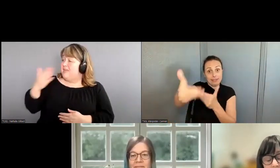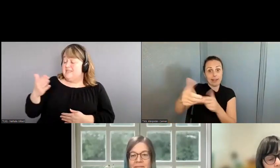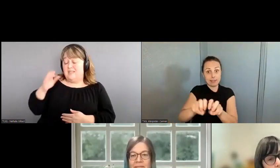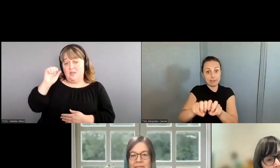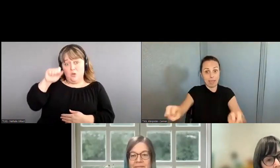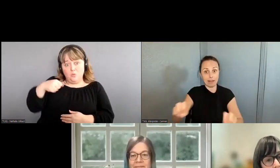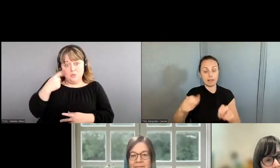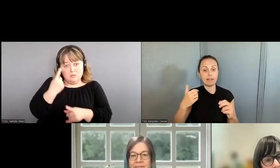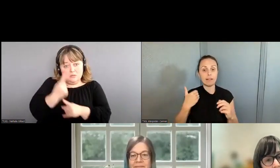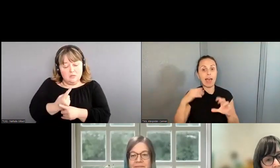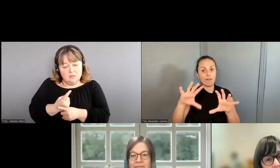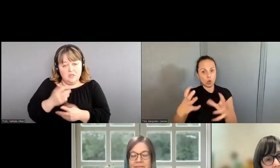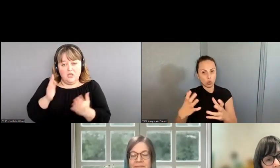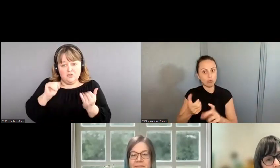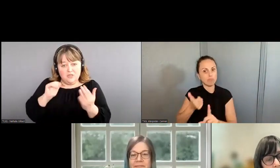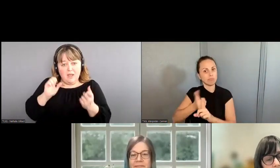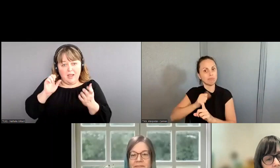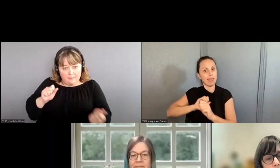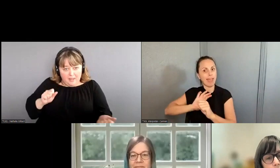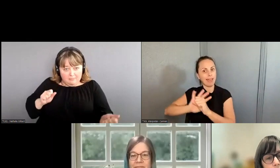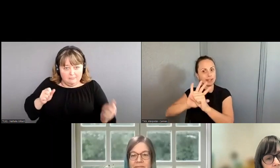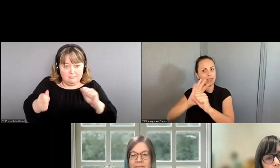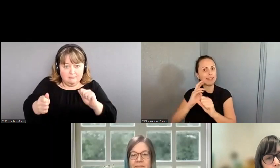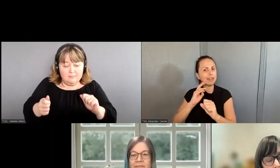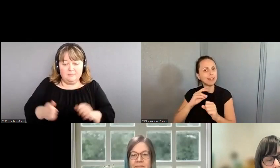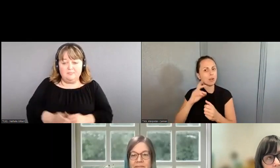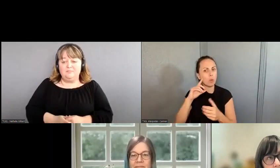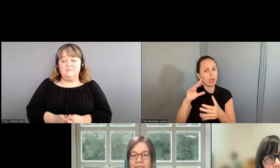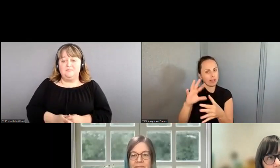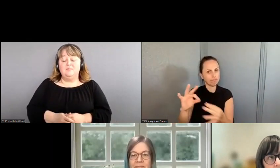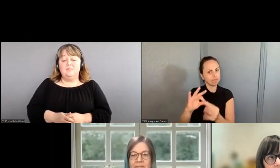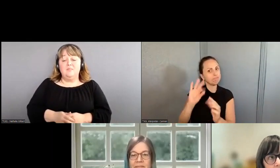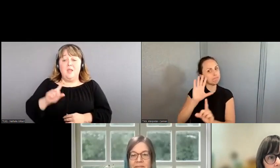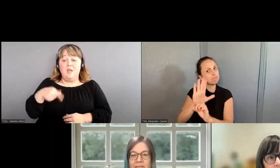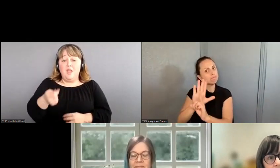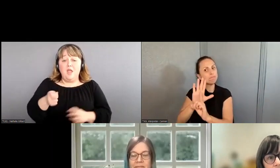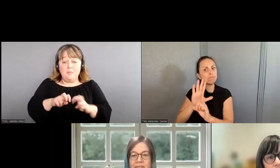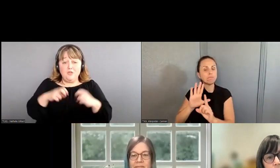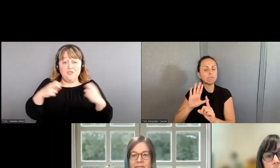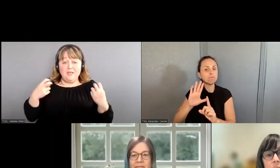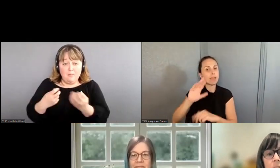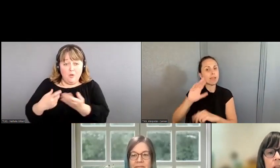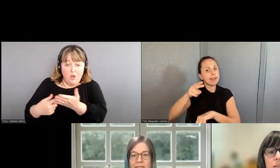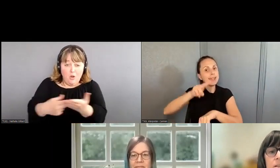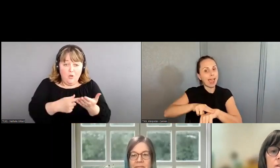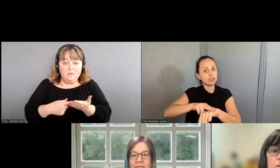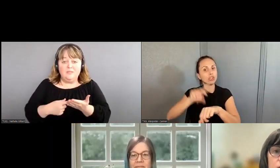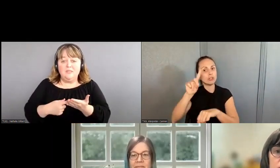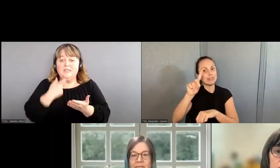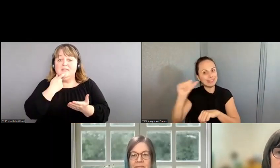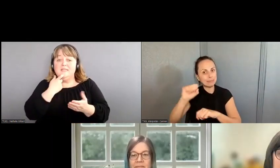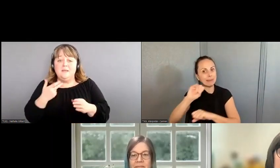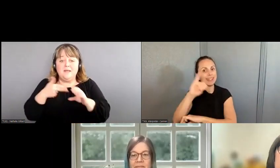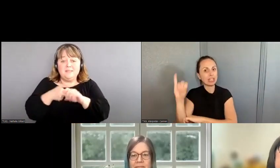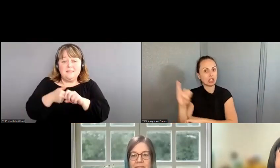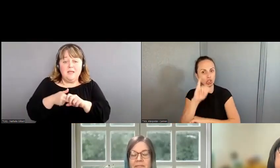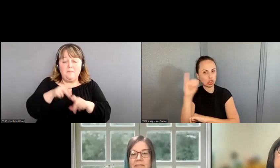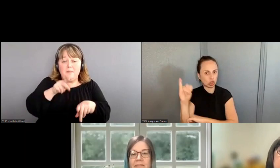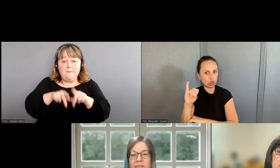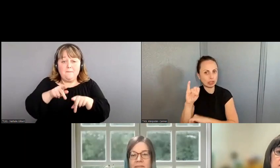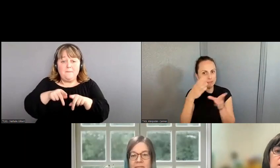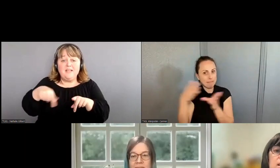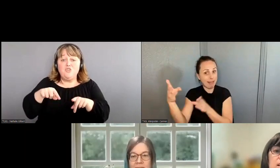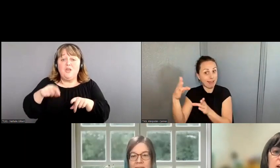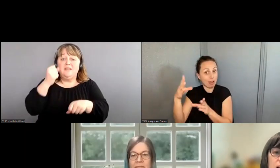a group who's been advocating, and we'll speak a bit about the National Disability Insurance Scheme in